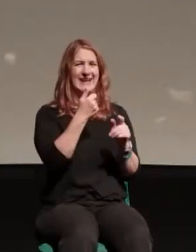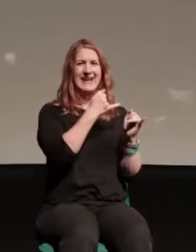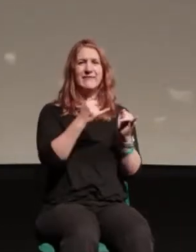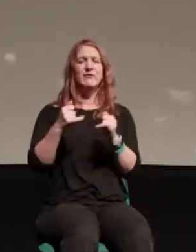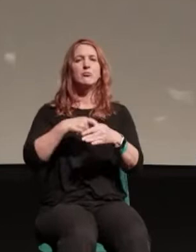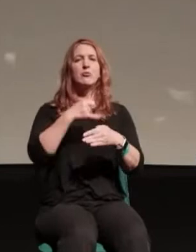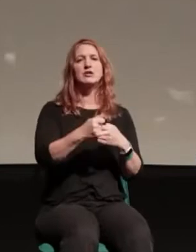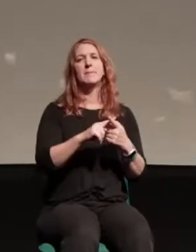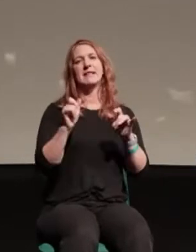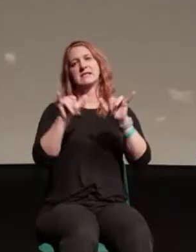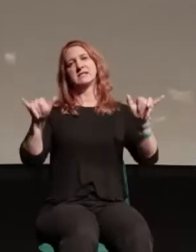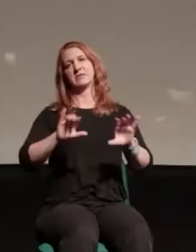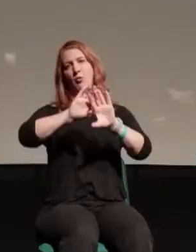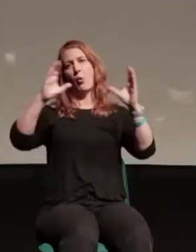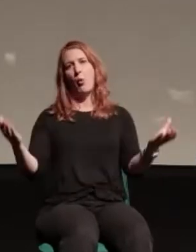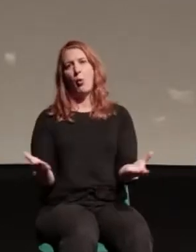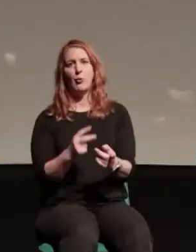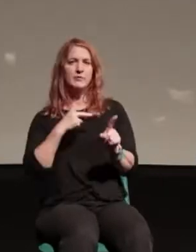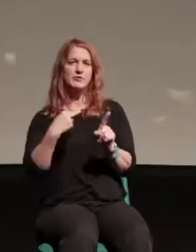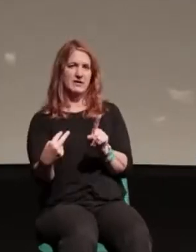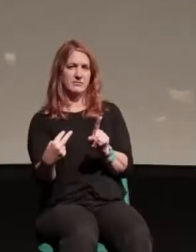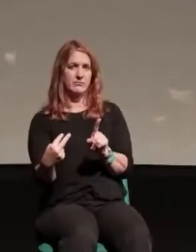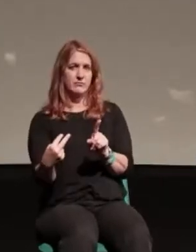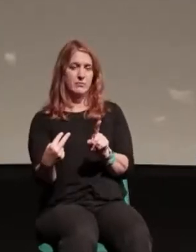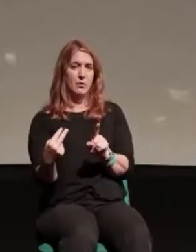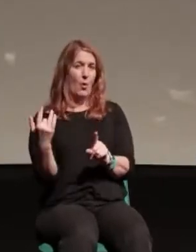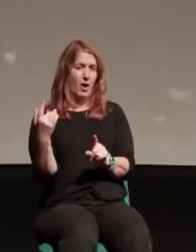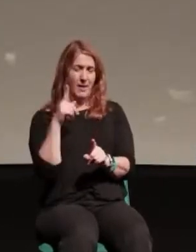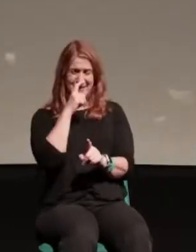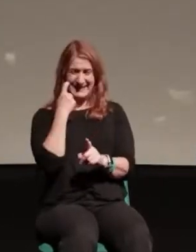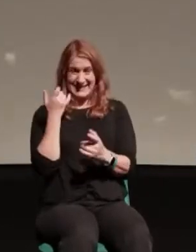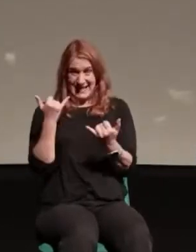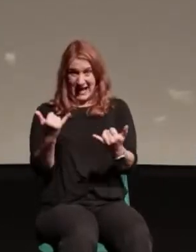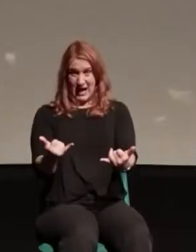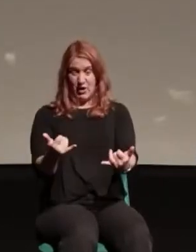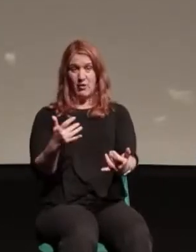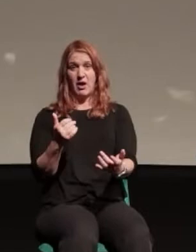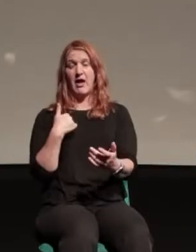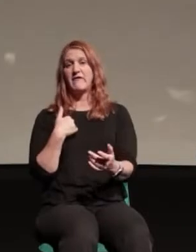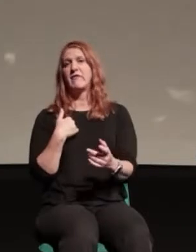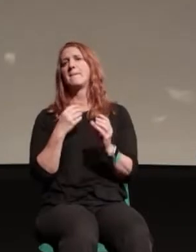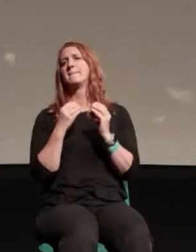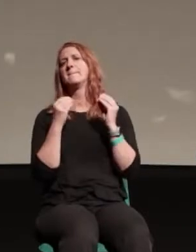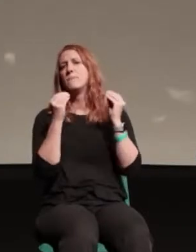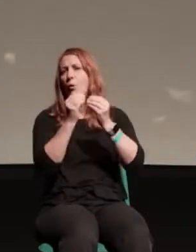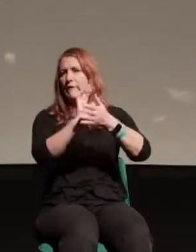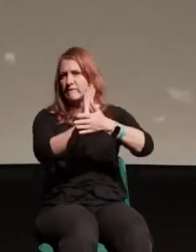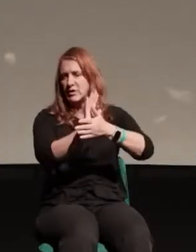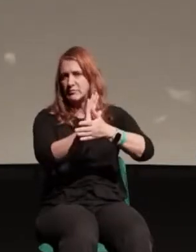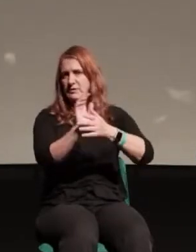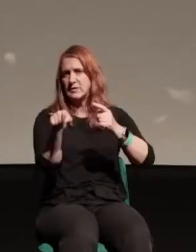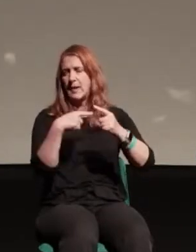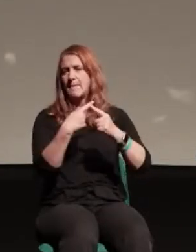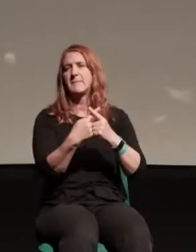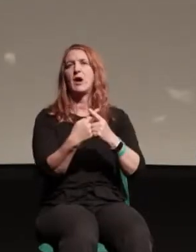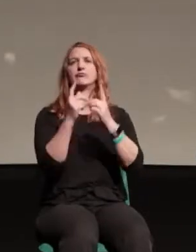from the systems perspective, because there's a way now that we have more films that are about a